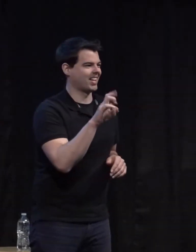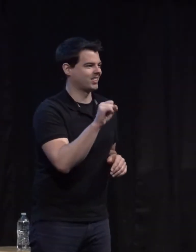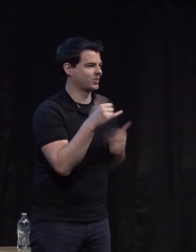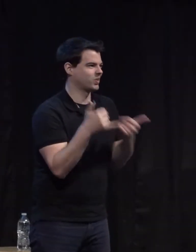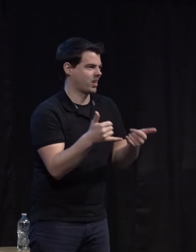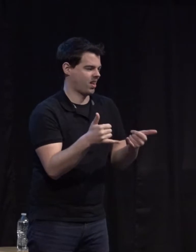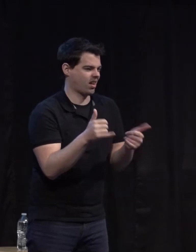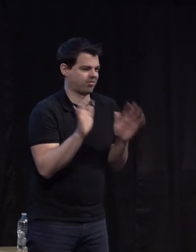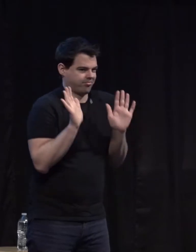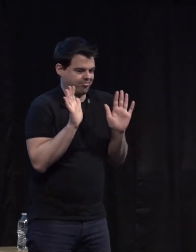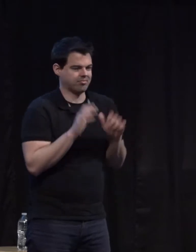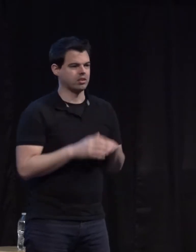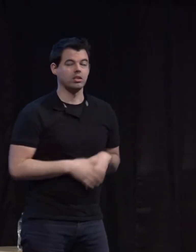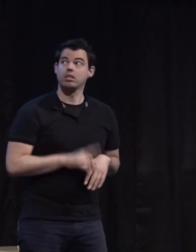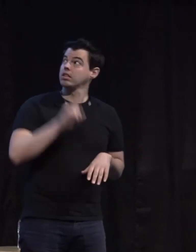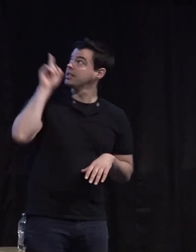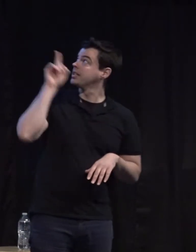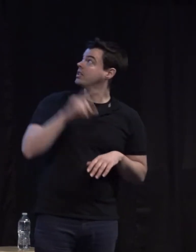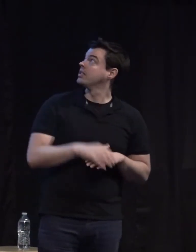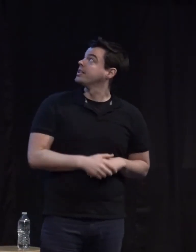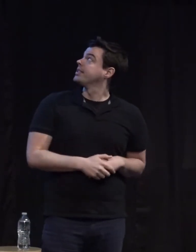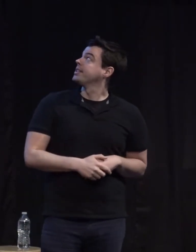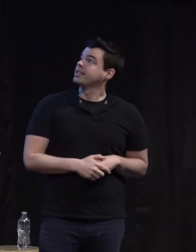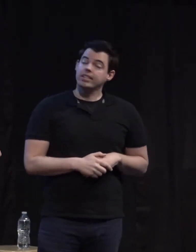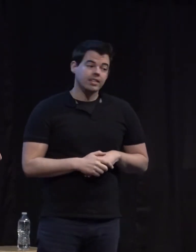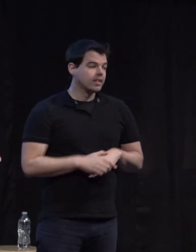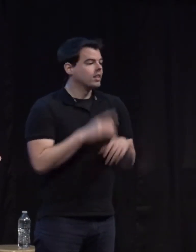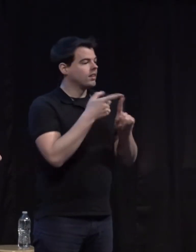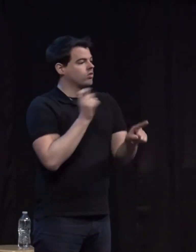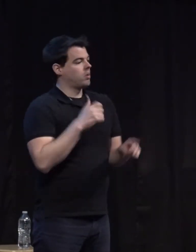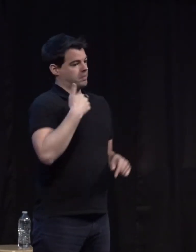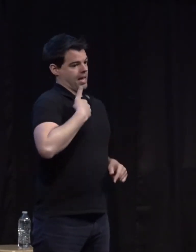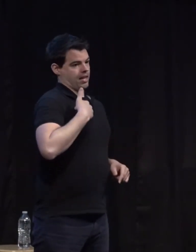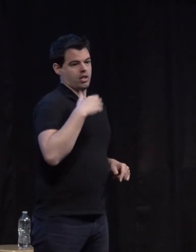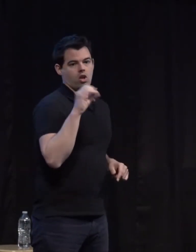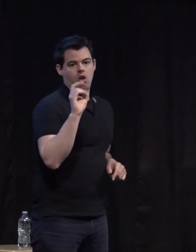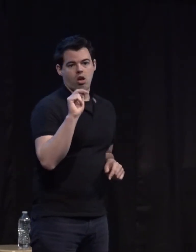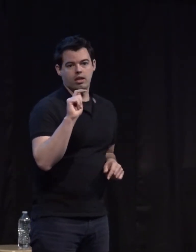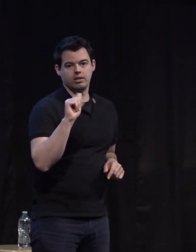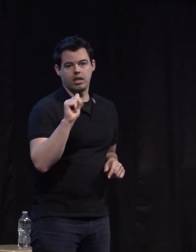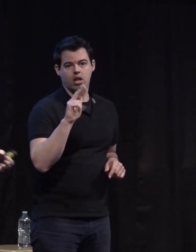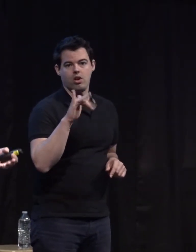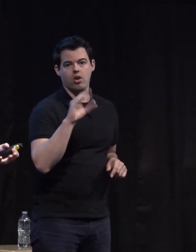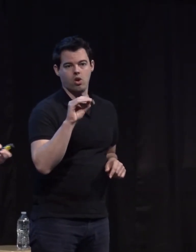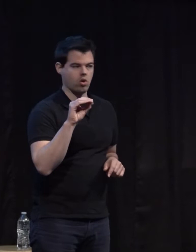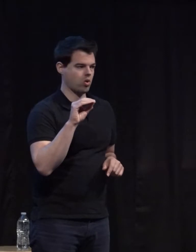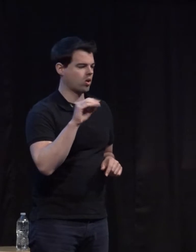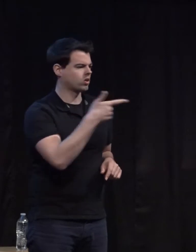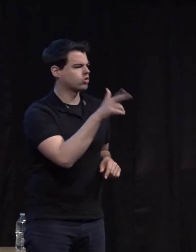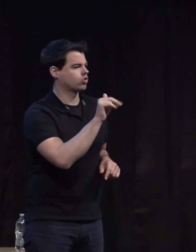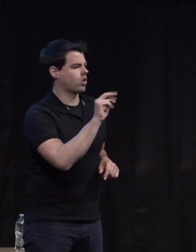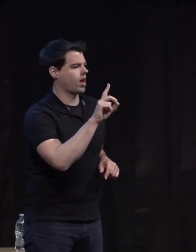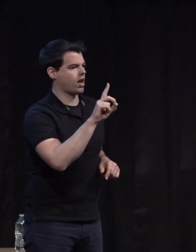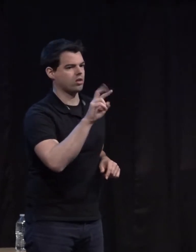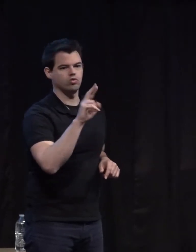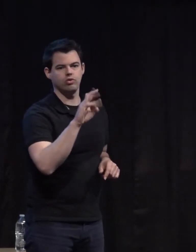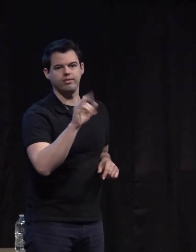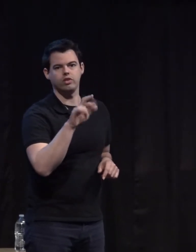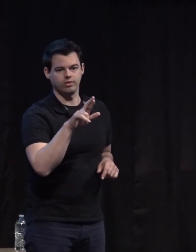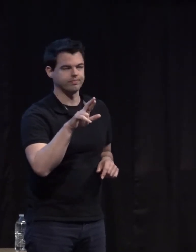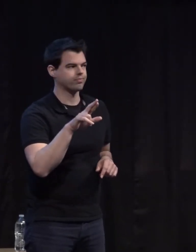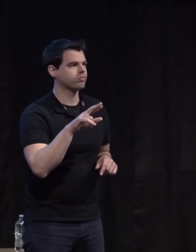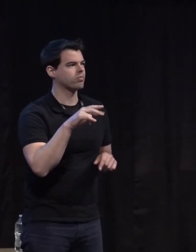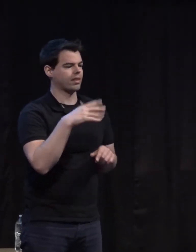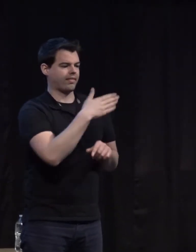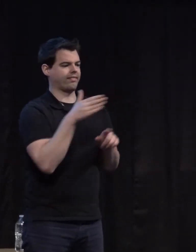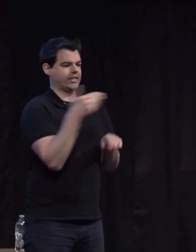These are data from the Grand River in Ontario, Canada, and they're rainbow darters. And